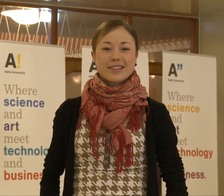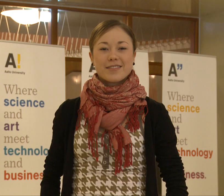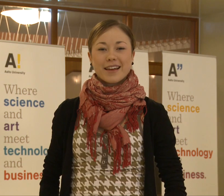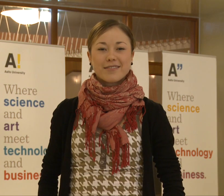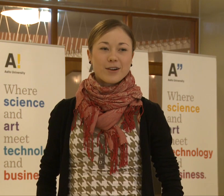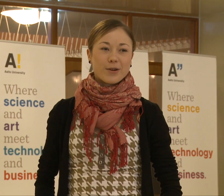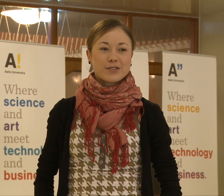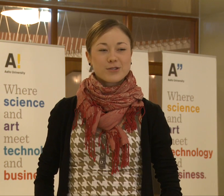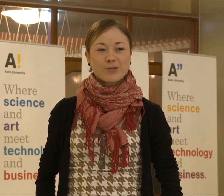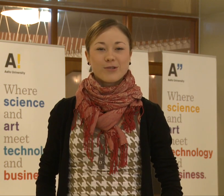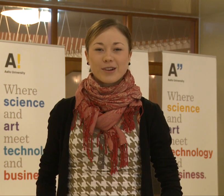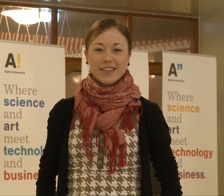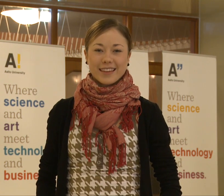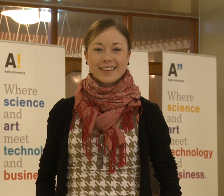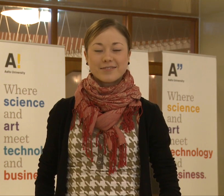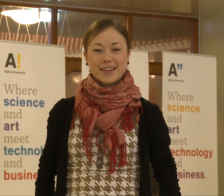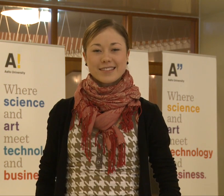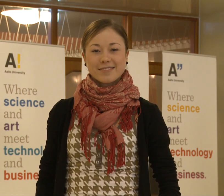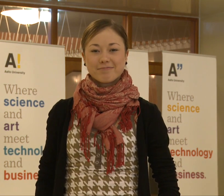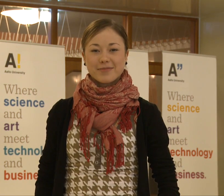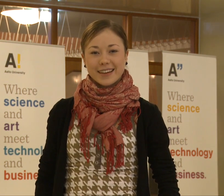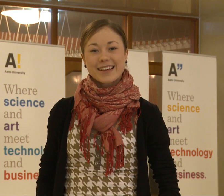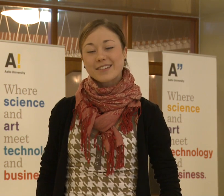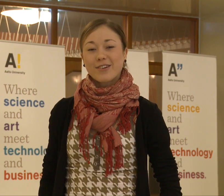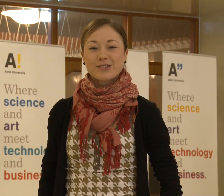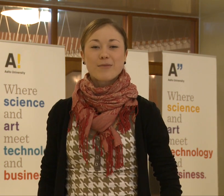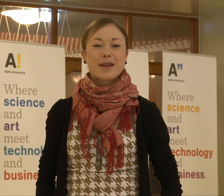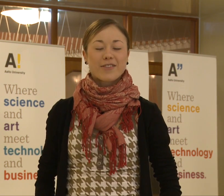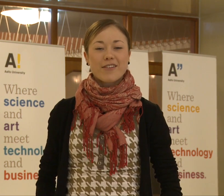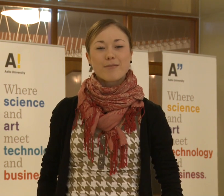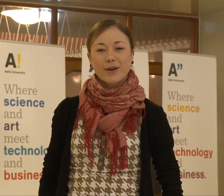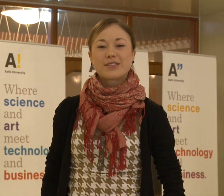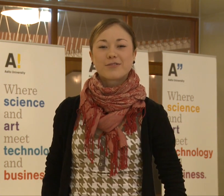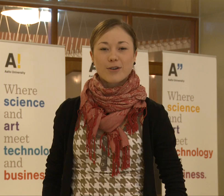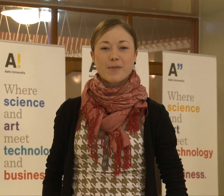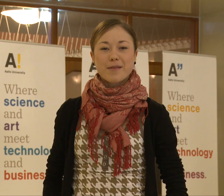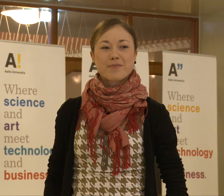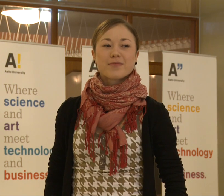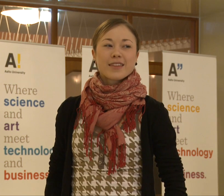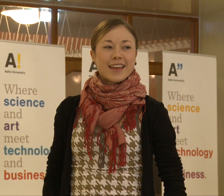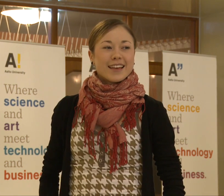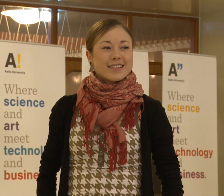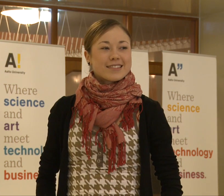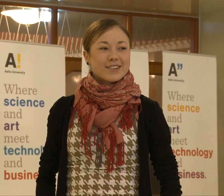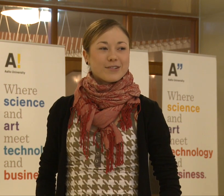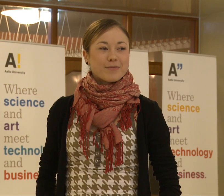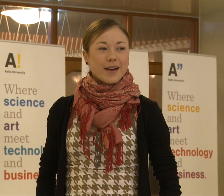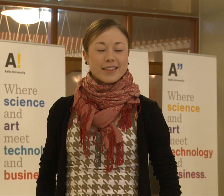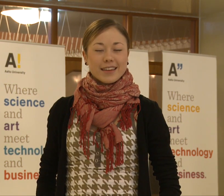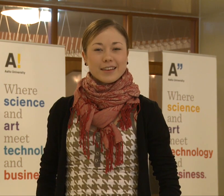then going to school, I think it has also been very important for me So, I think